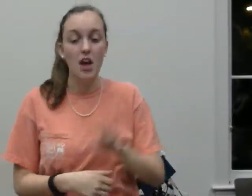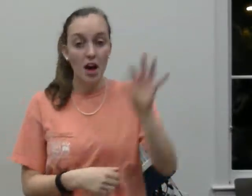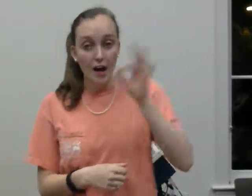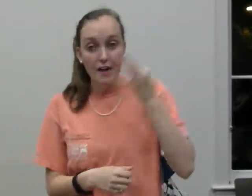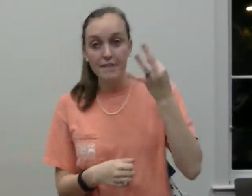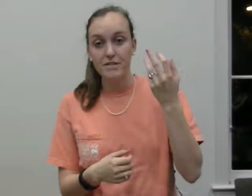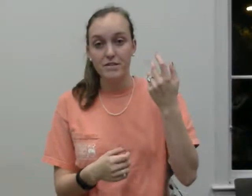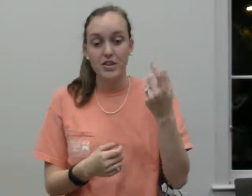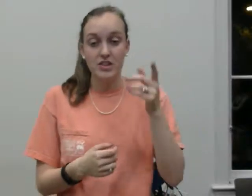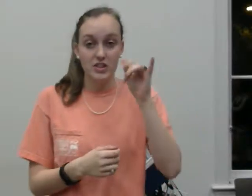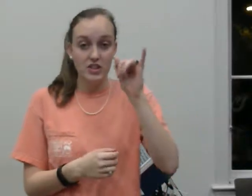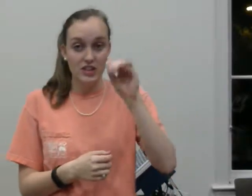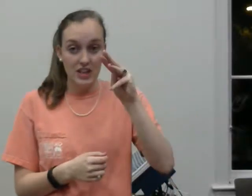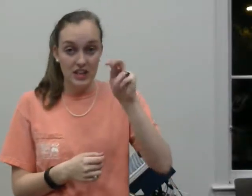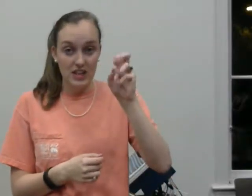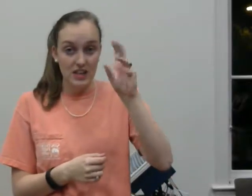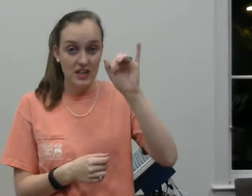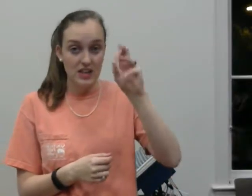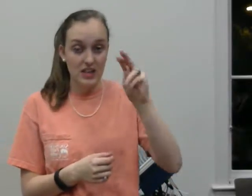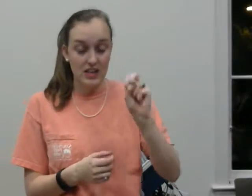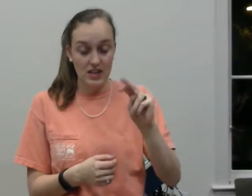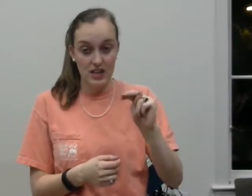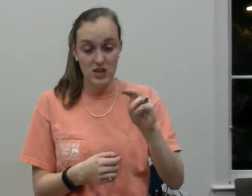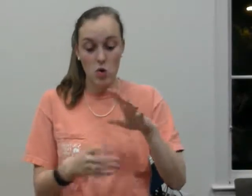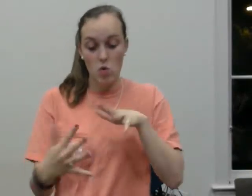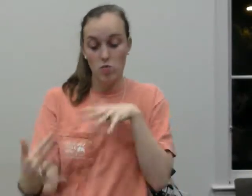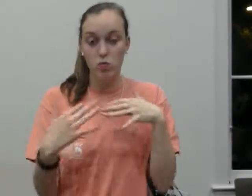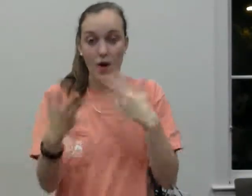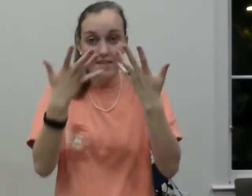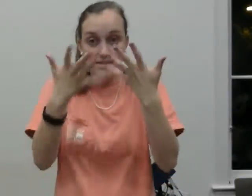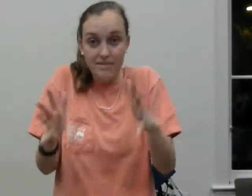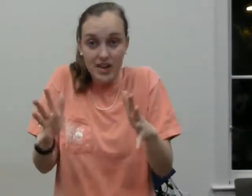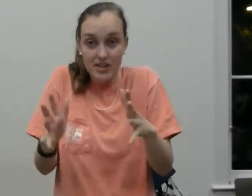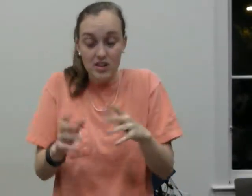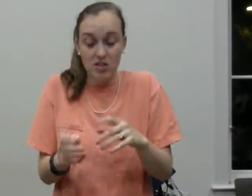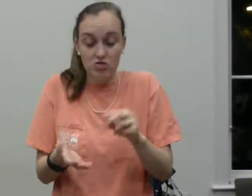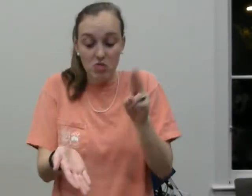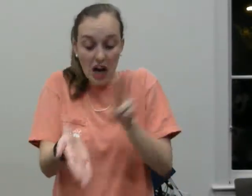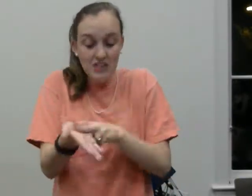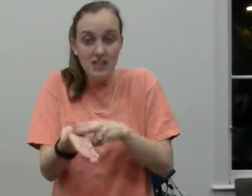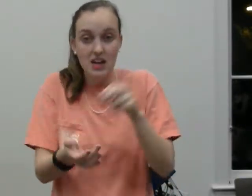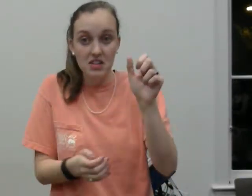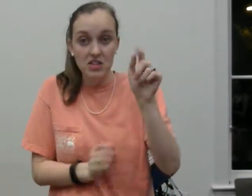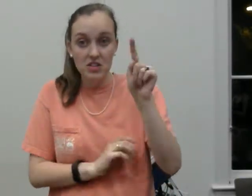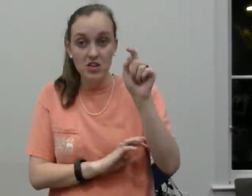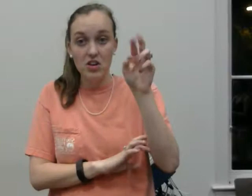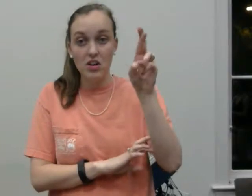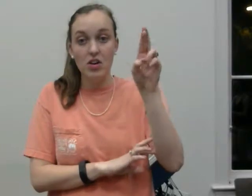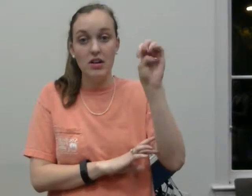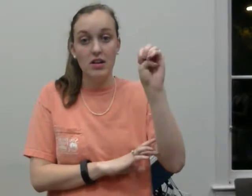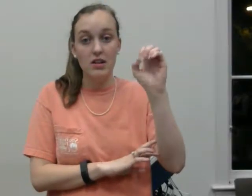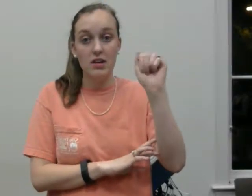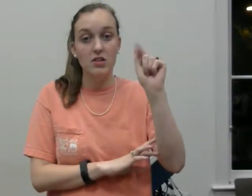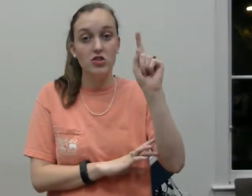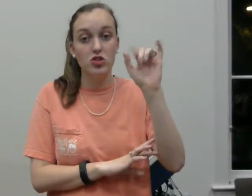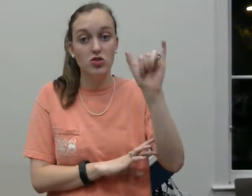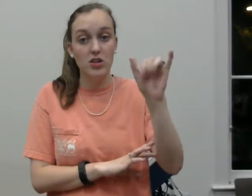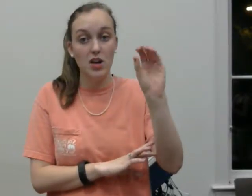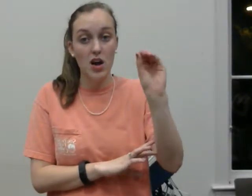they signed a treaty with France called the Treaty of Paris, and they forced France to leave most of North America. So